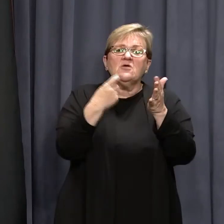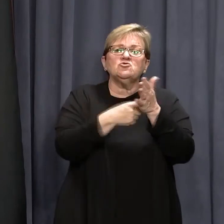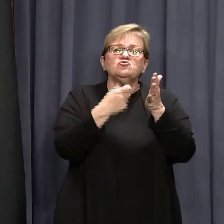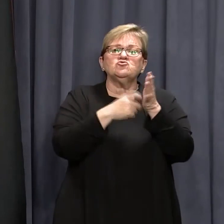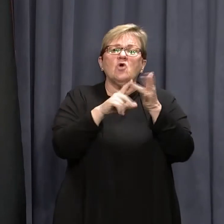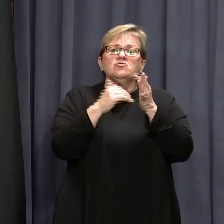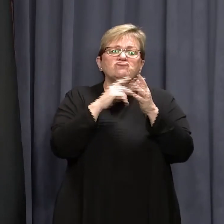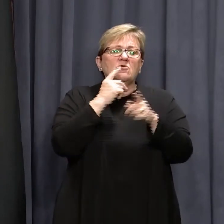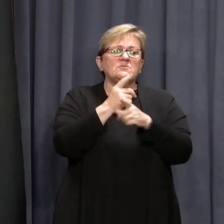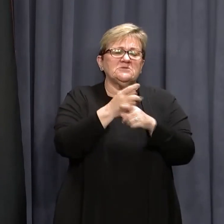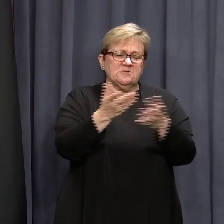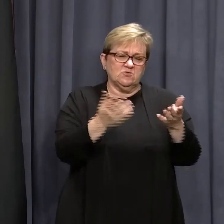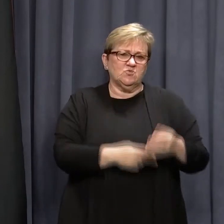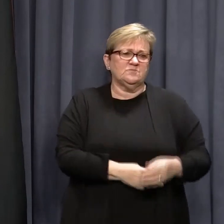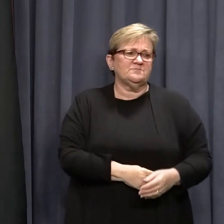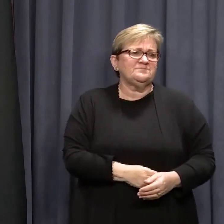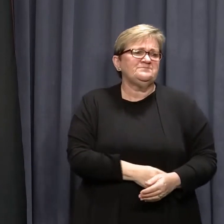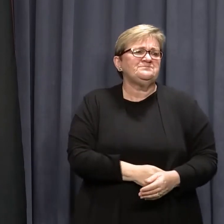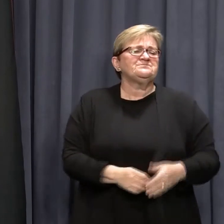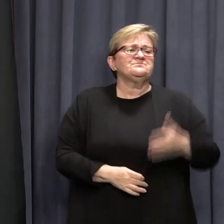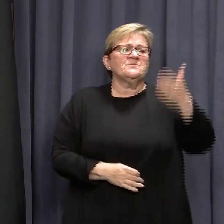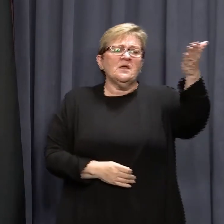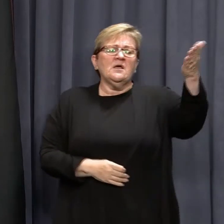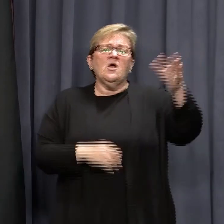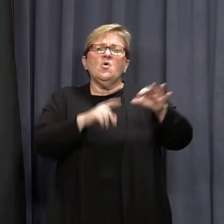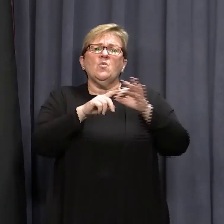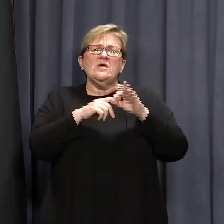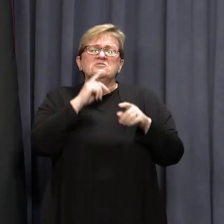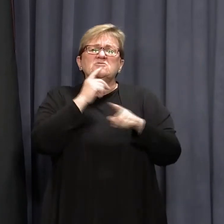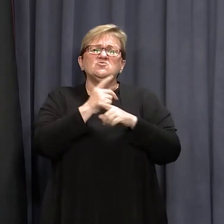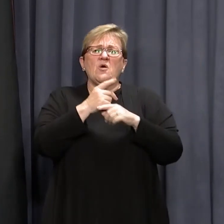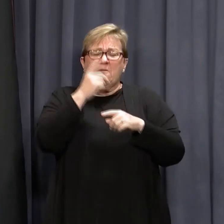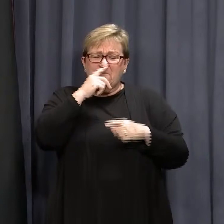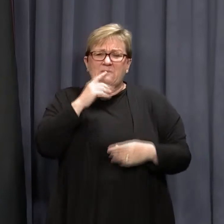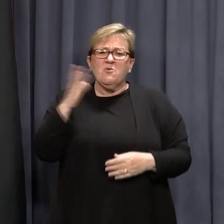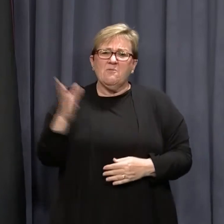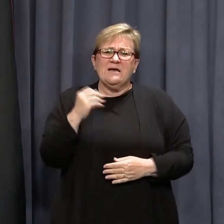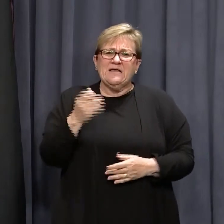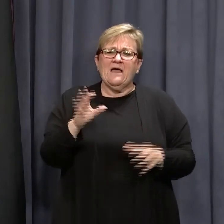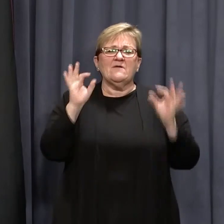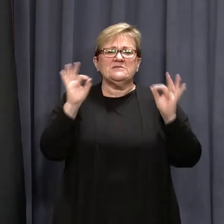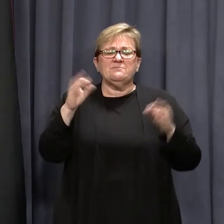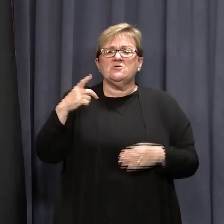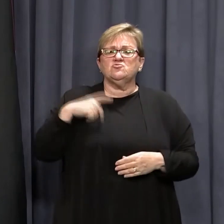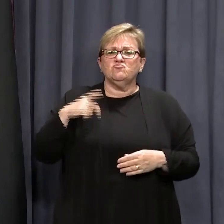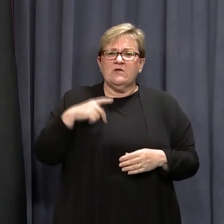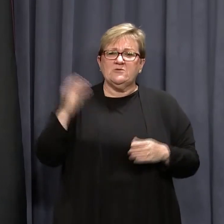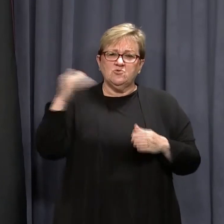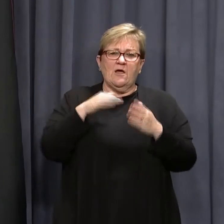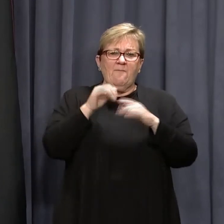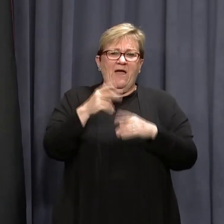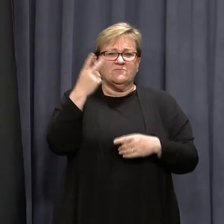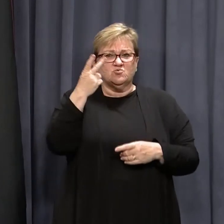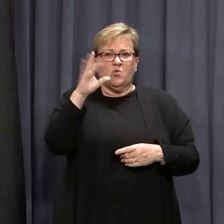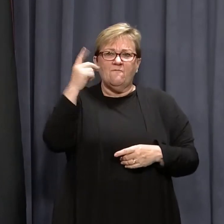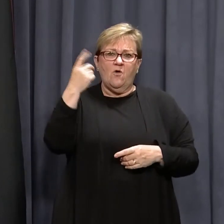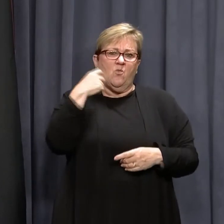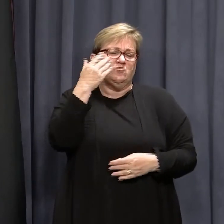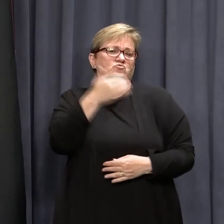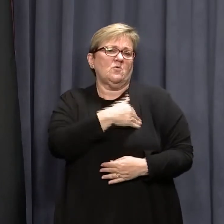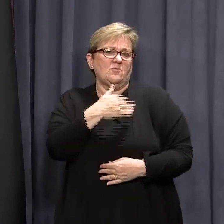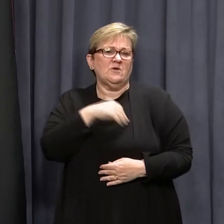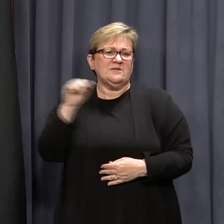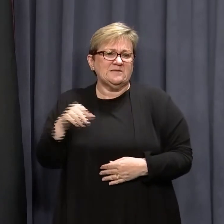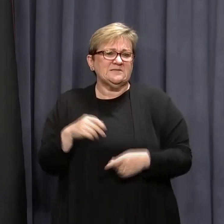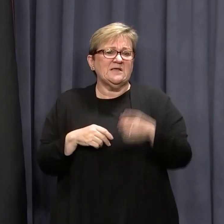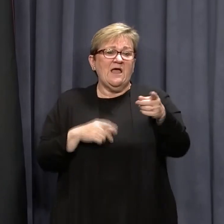also speak. Just making sure, so you're saying that they have to have an exemption to come in after 12:01? That's correct. And